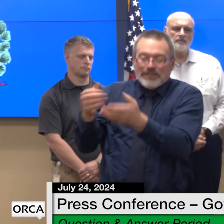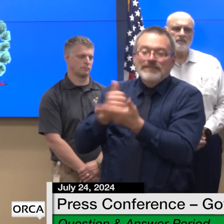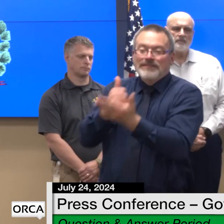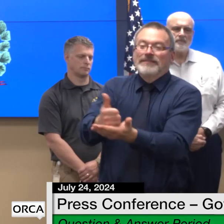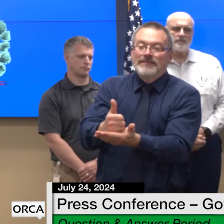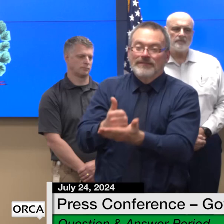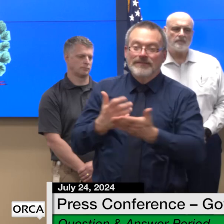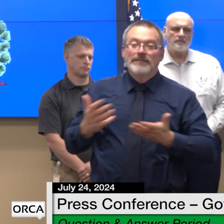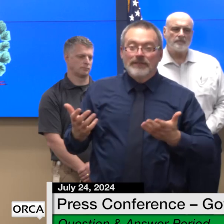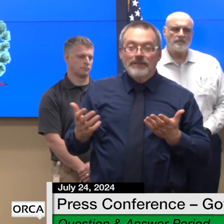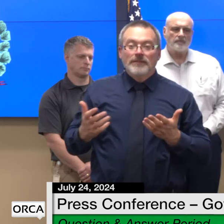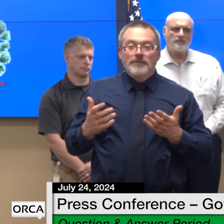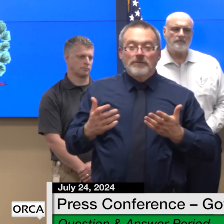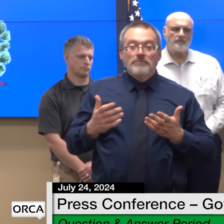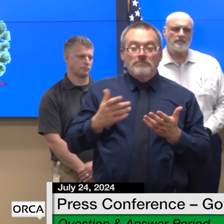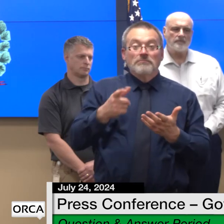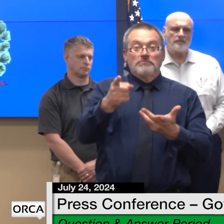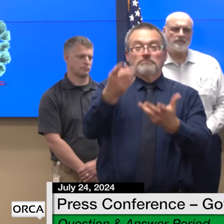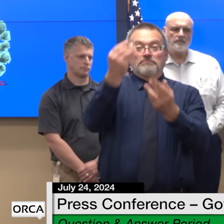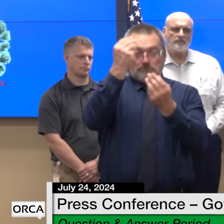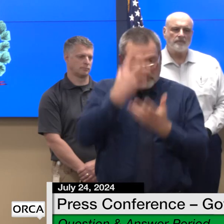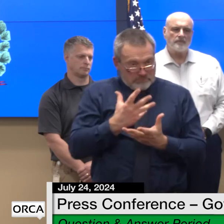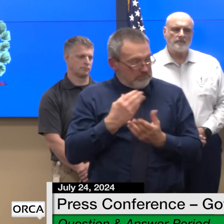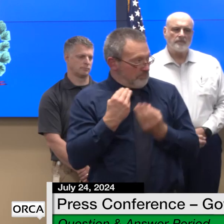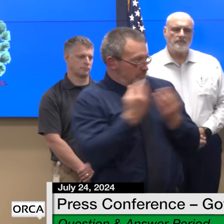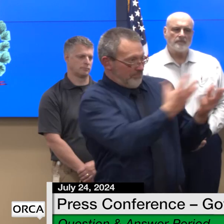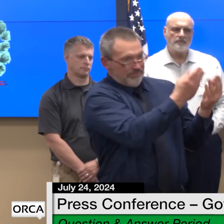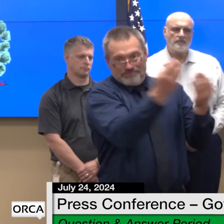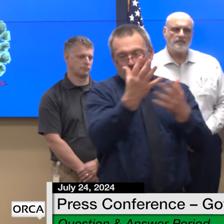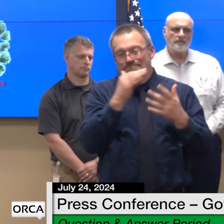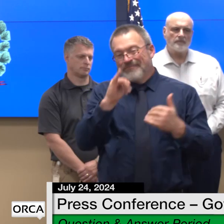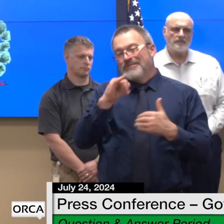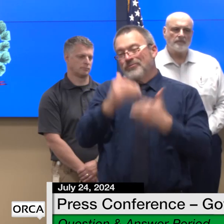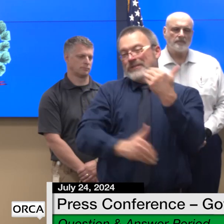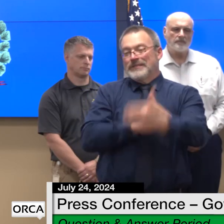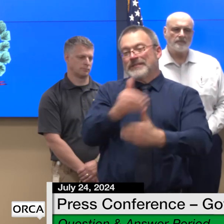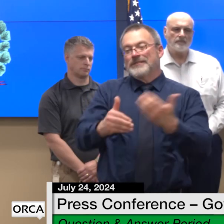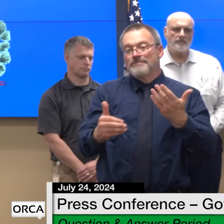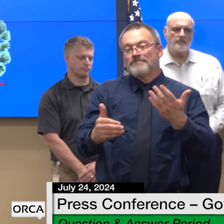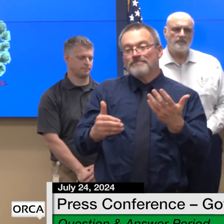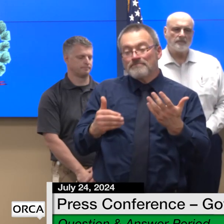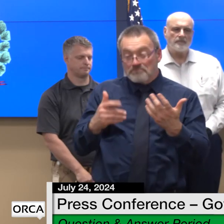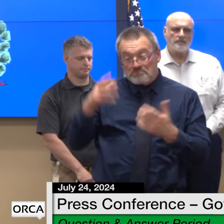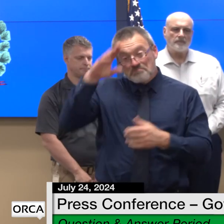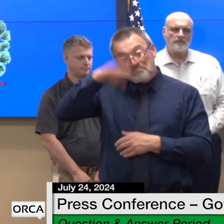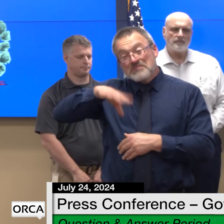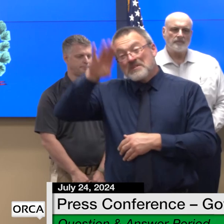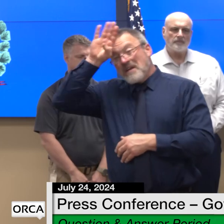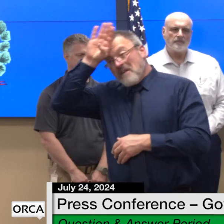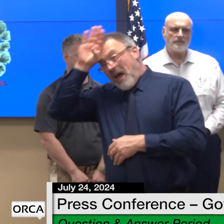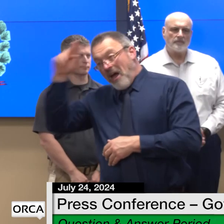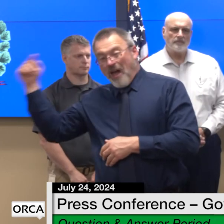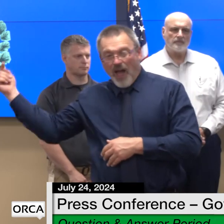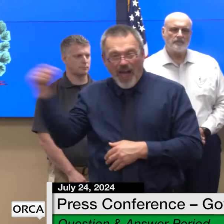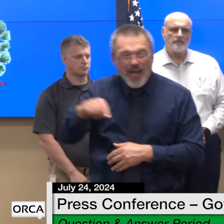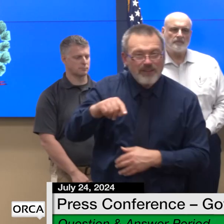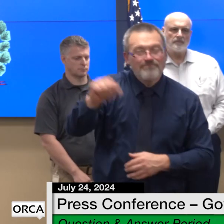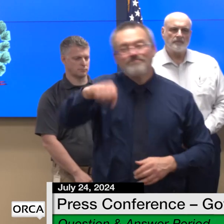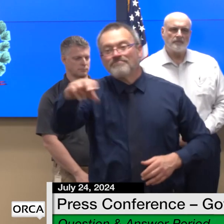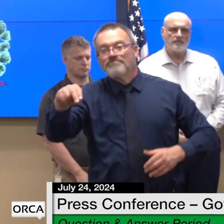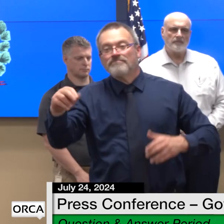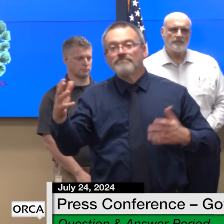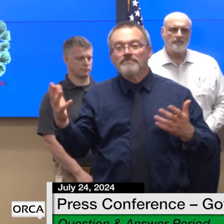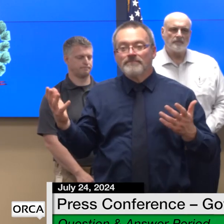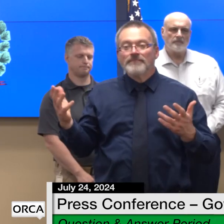you what folks relay to 211 and what we hear from our fire inspectors that go out. I can't tell you that that